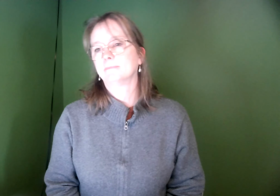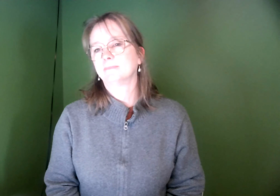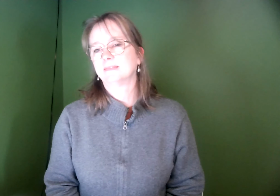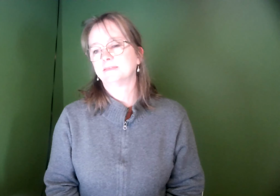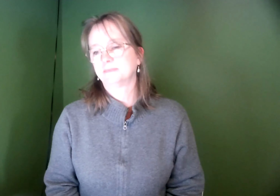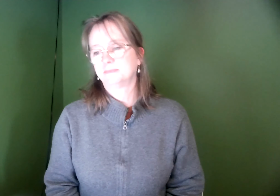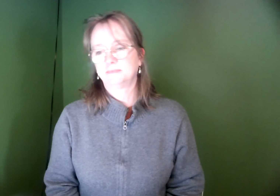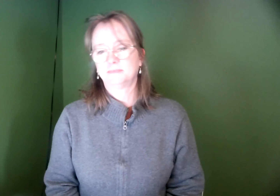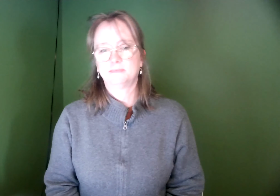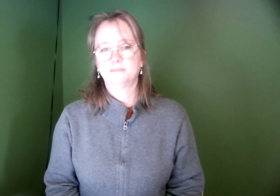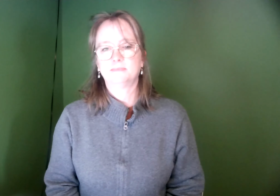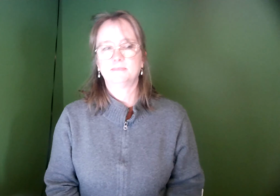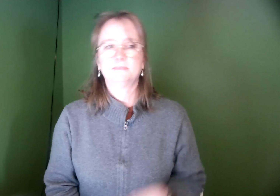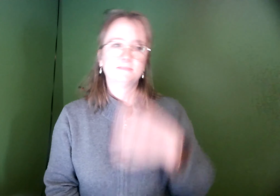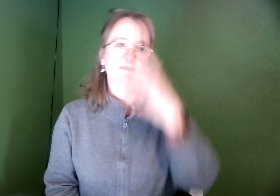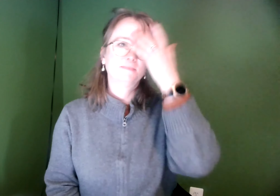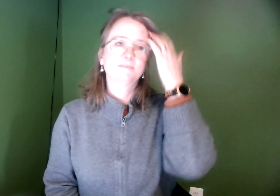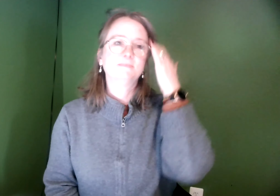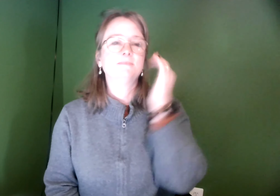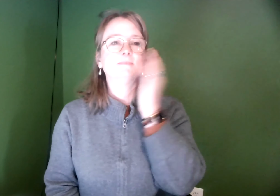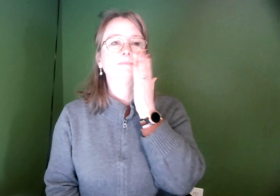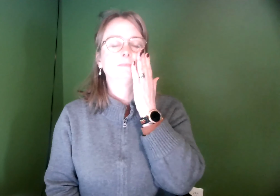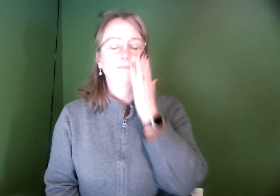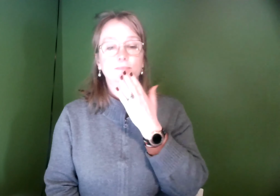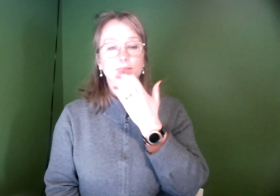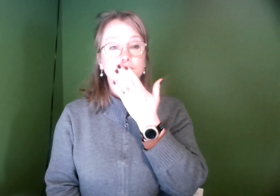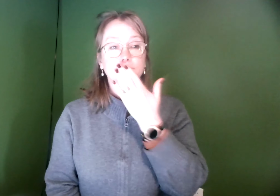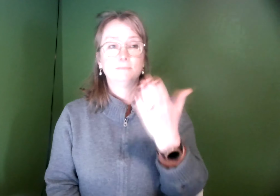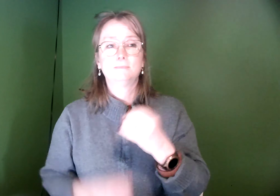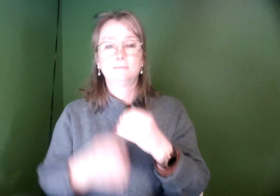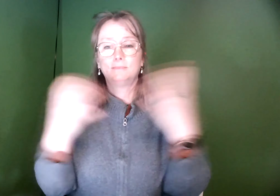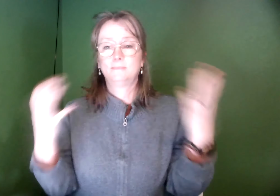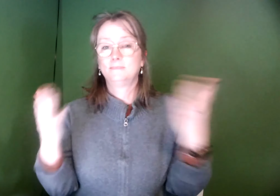A la siguiente sala. Thank you so much. Thank you.